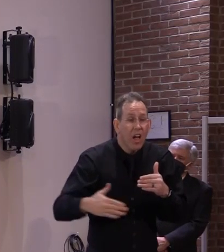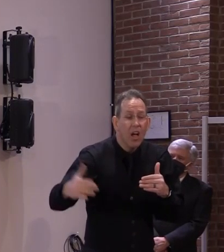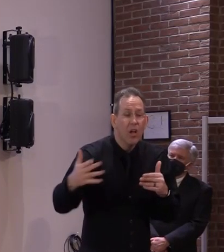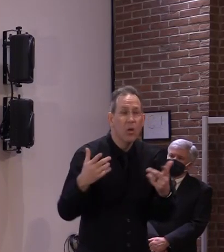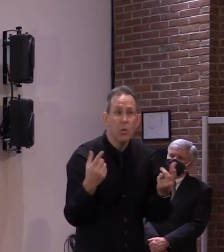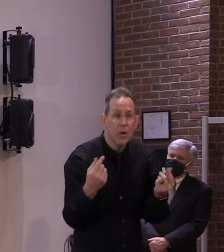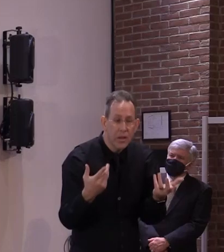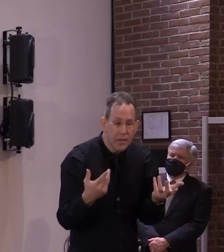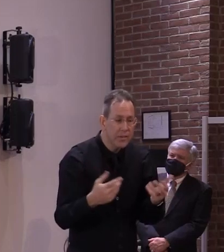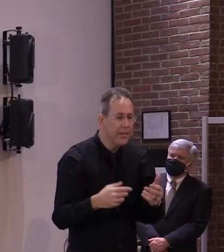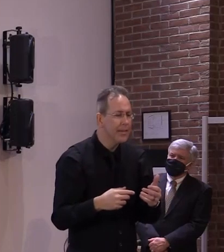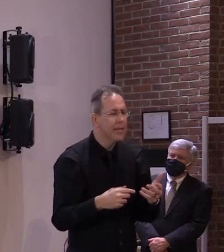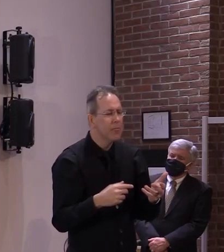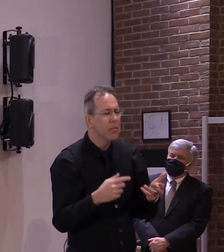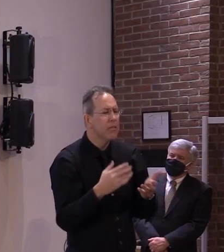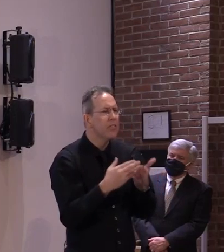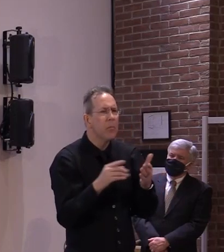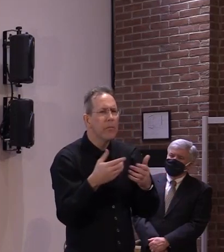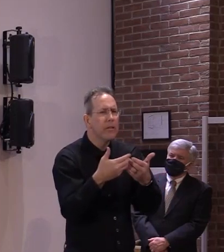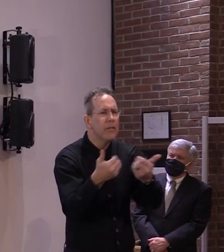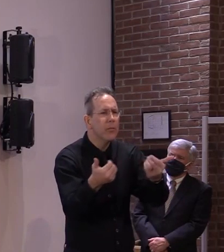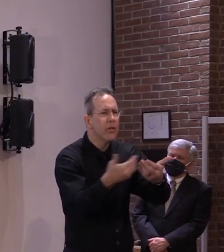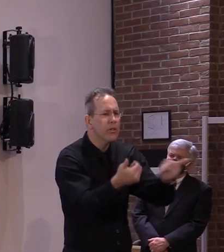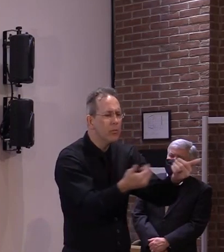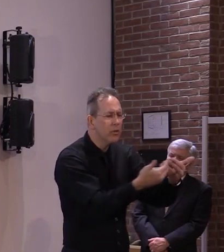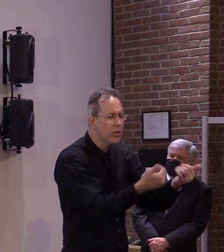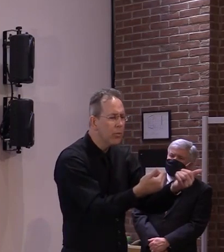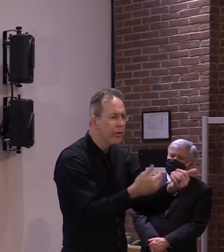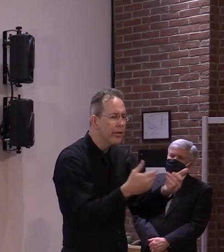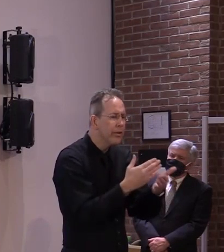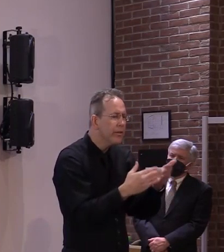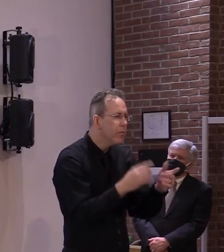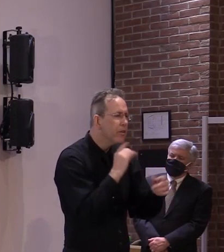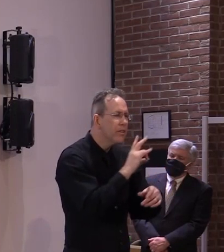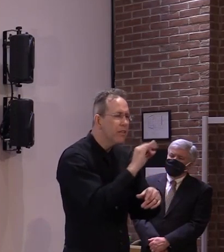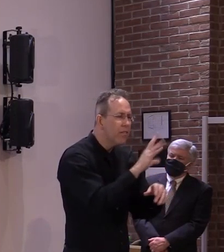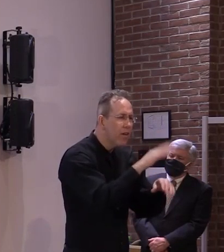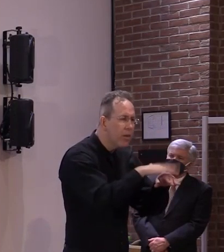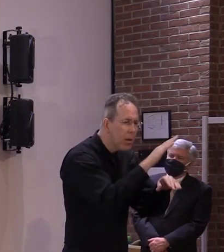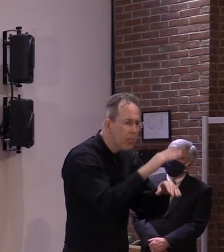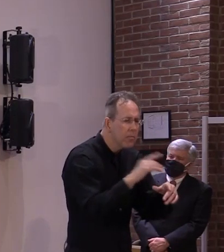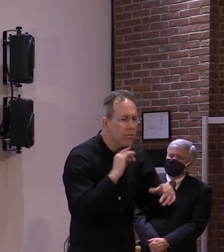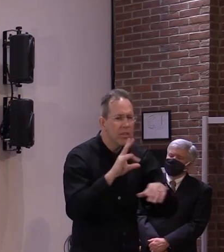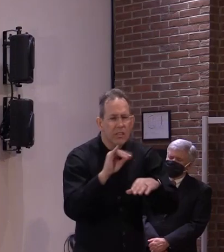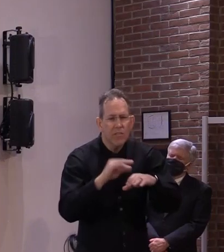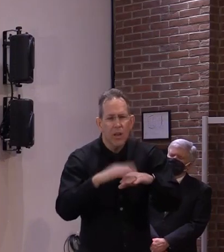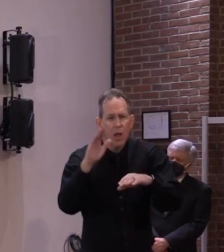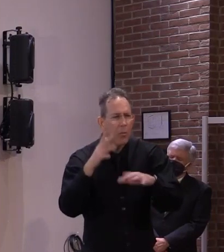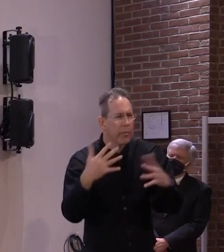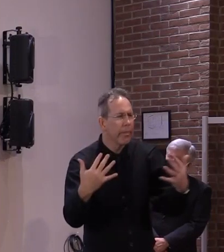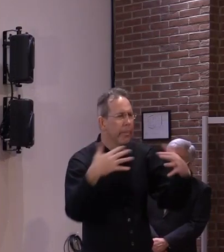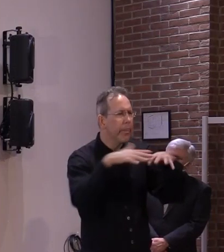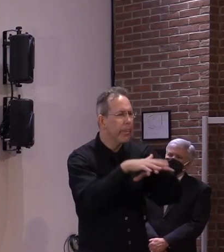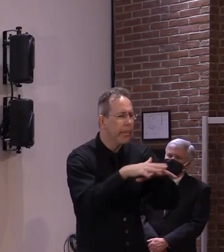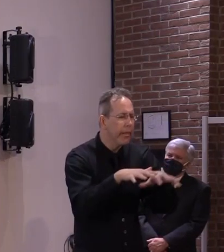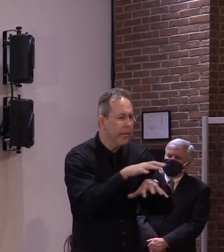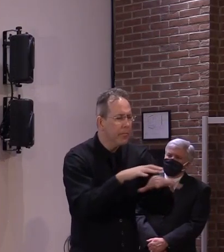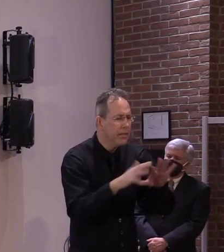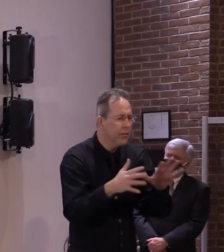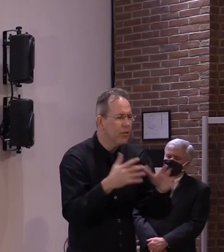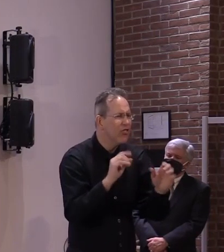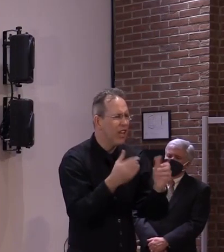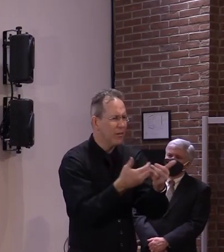band. So what you're asking for is to have us break that down into several categories, 70